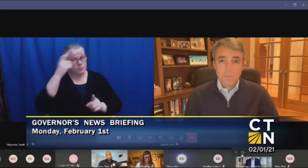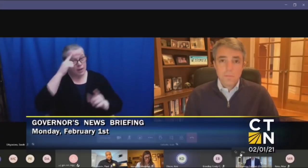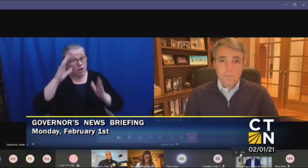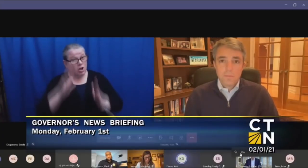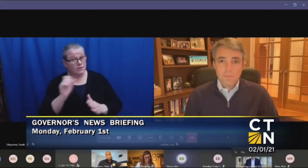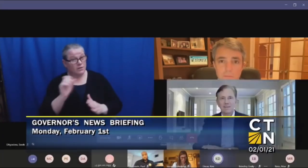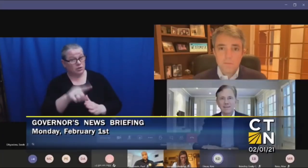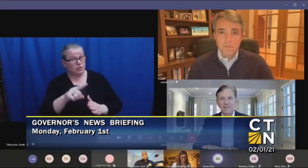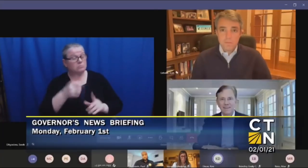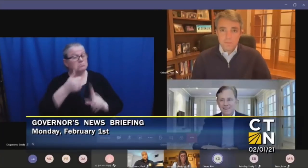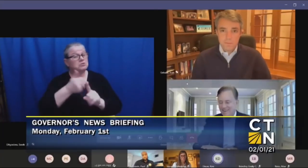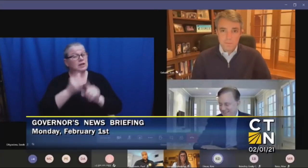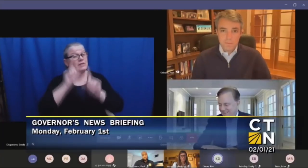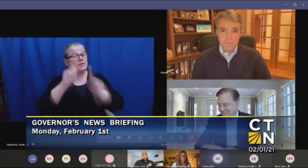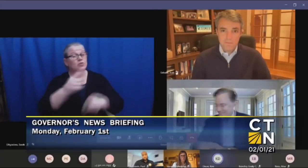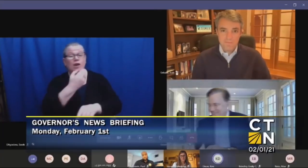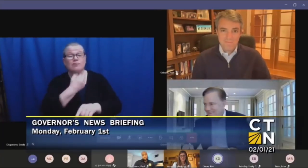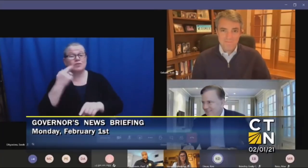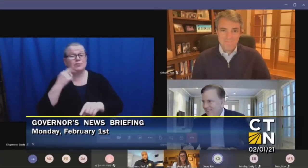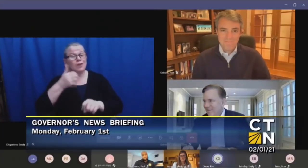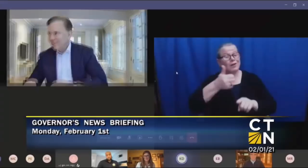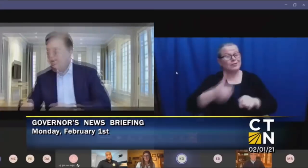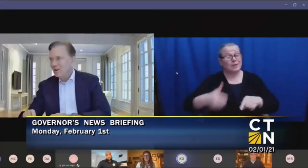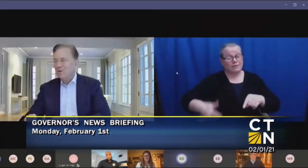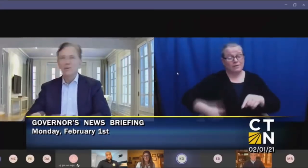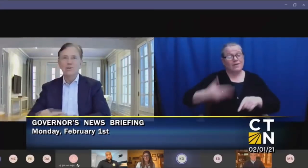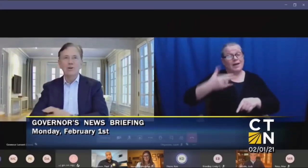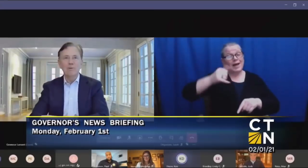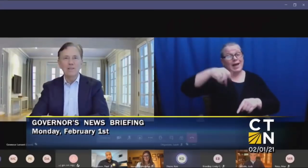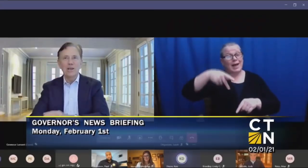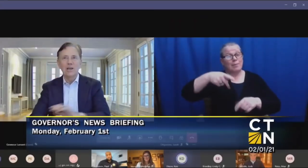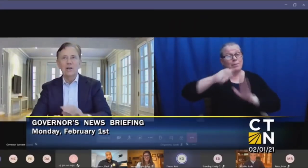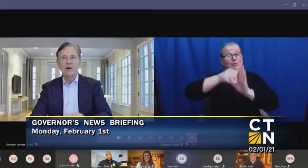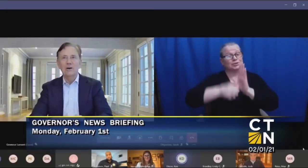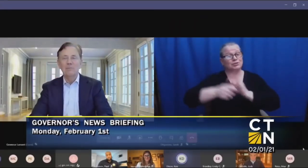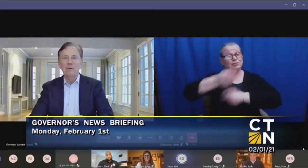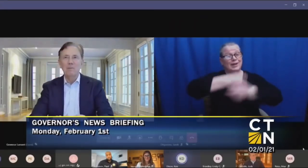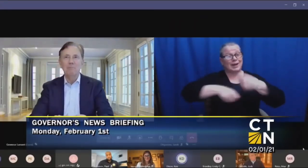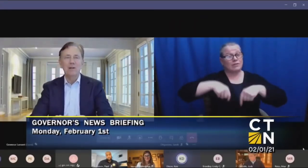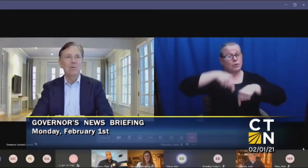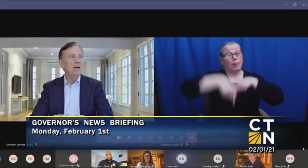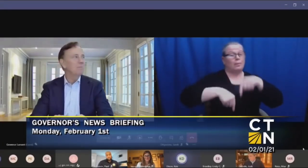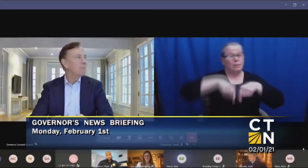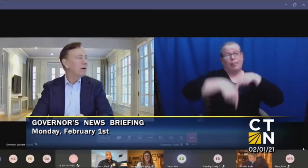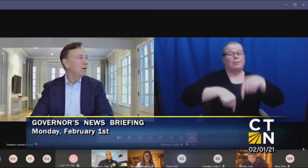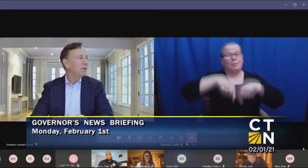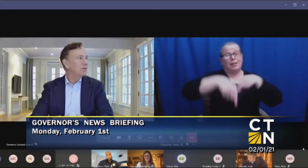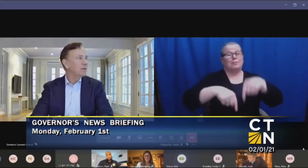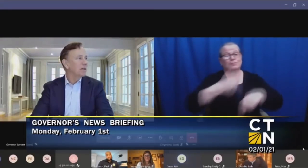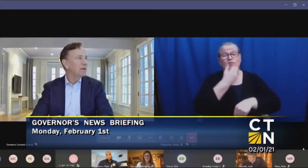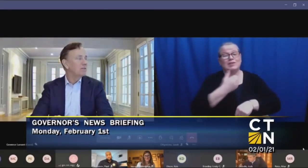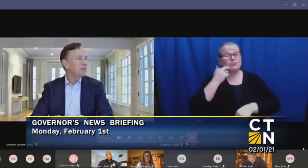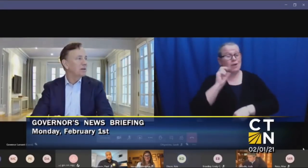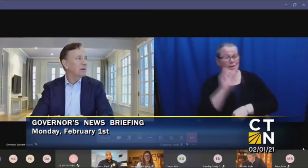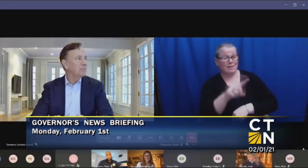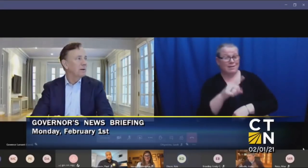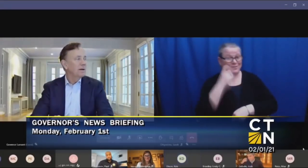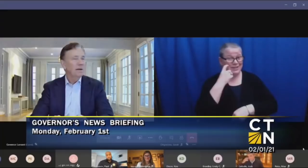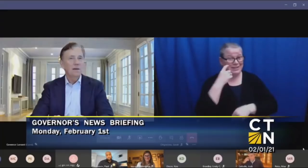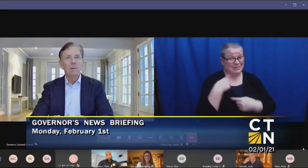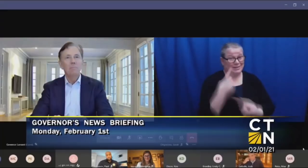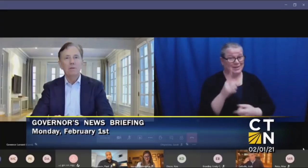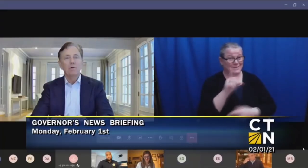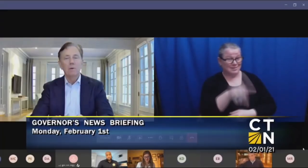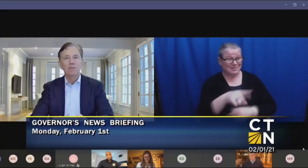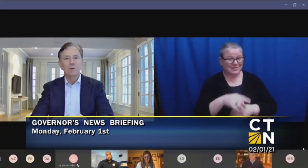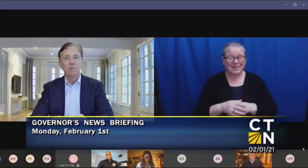restaurant lately for indoor dining? Oh, good turn of phrase, Ken. I'm getting around better these days.